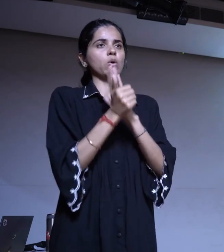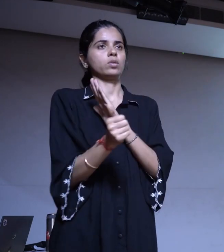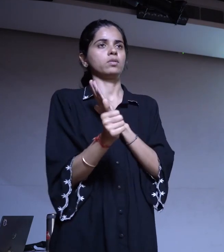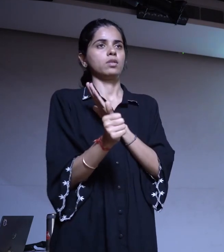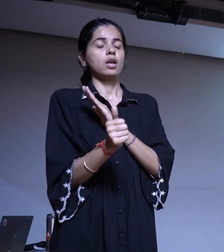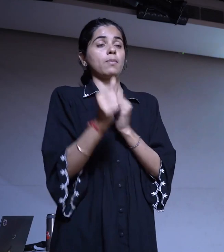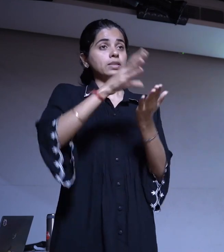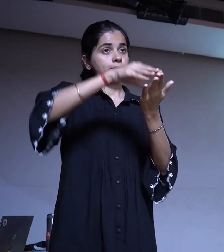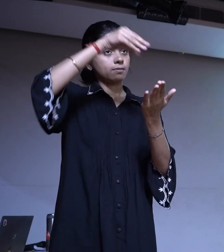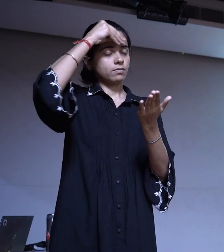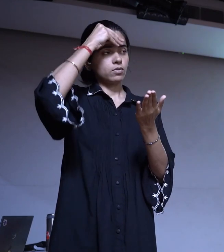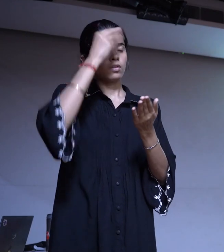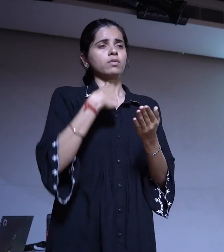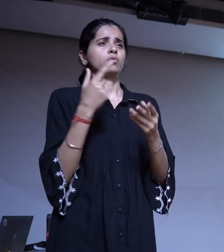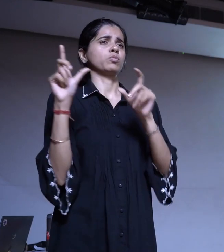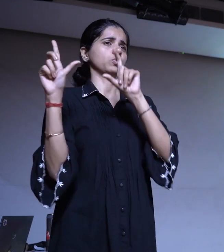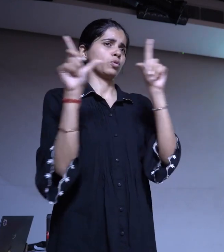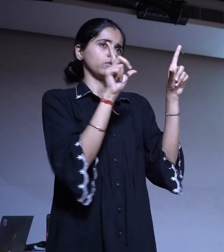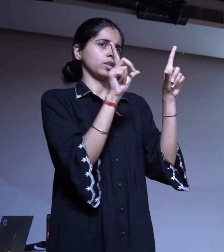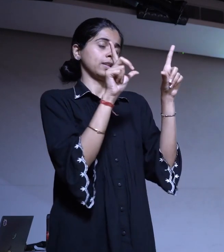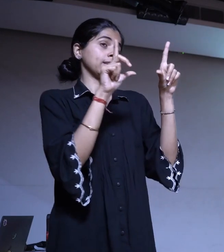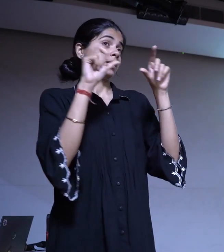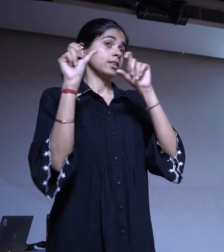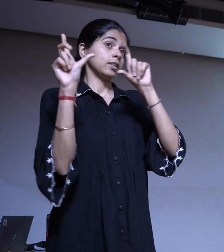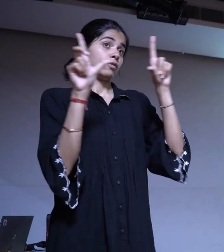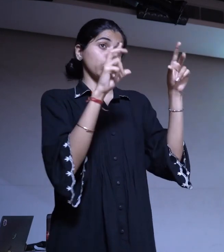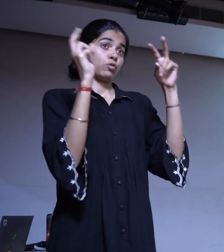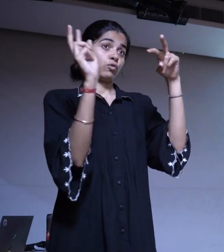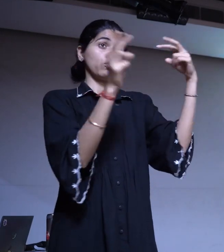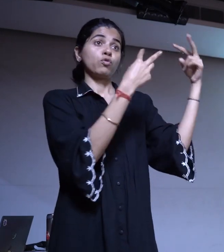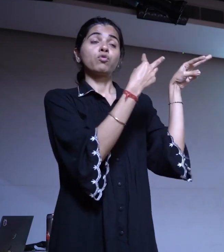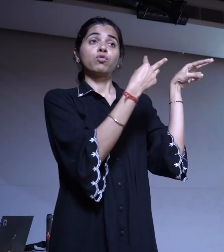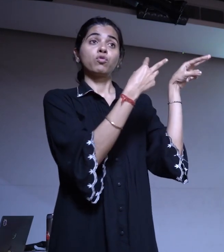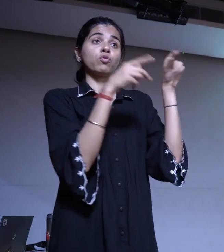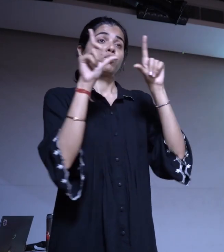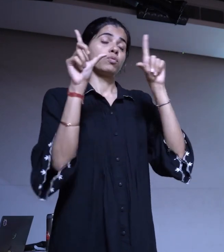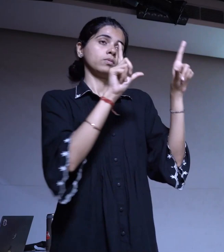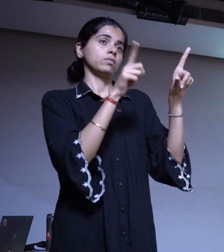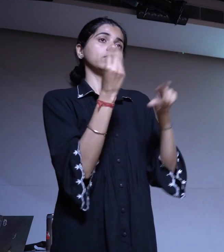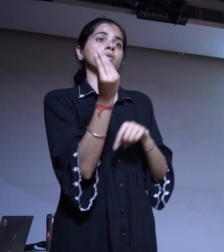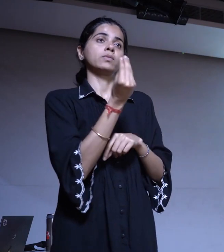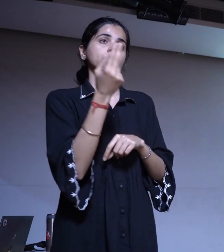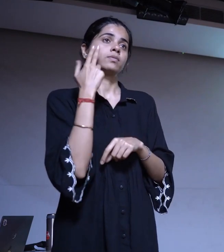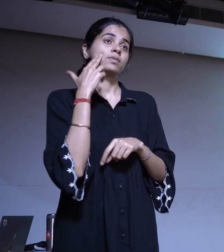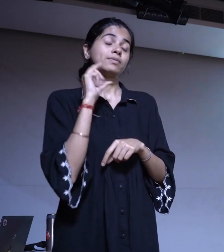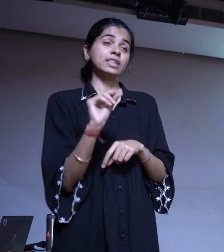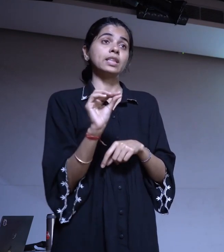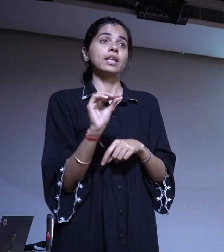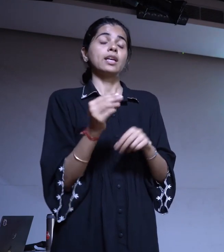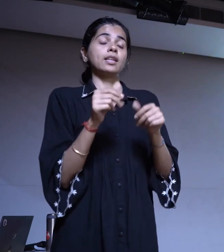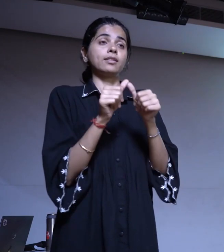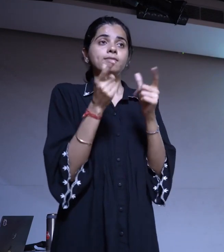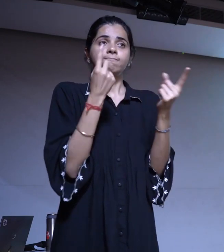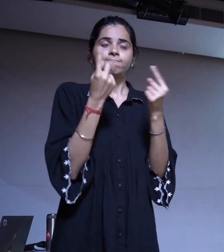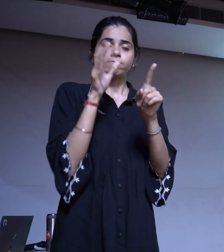comprehension I just want you to have a look at this slide because these are the processes that we are going to need to assess in